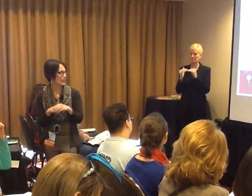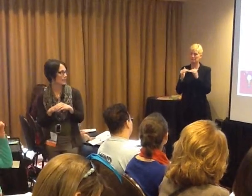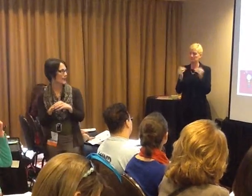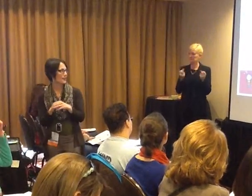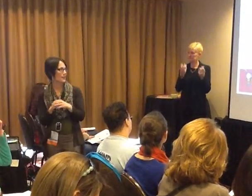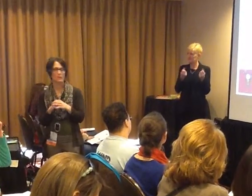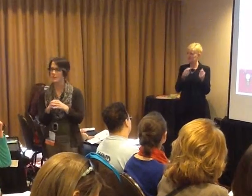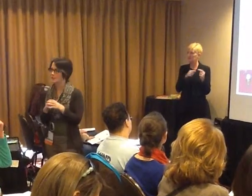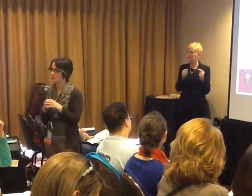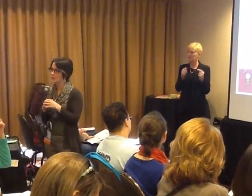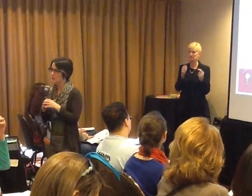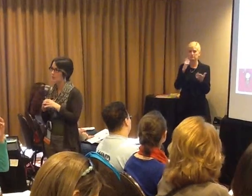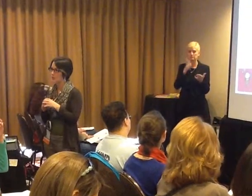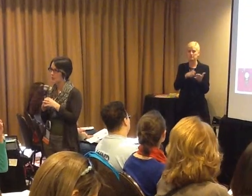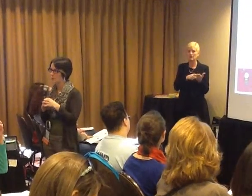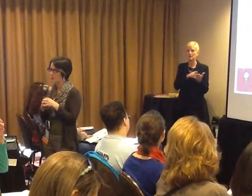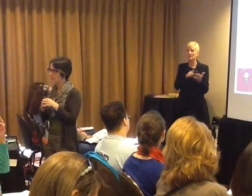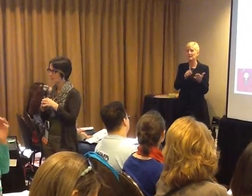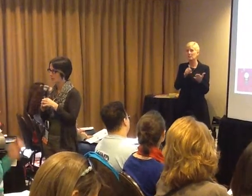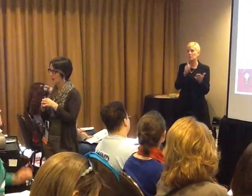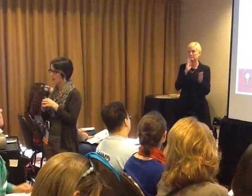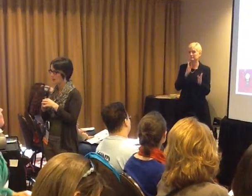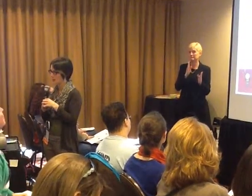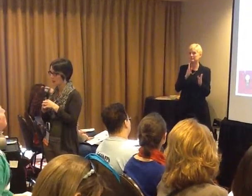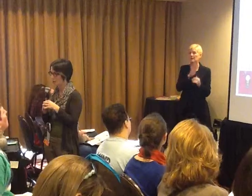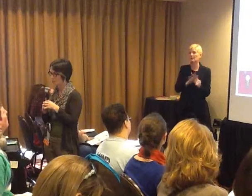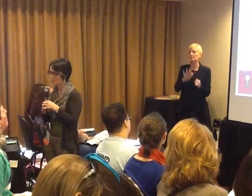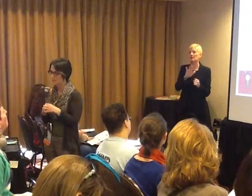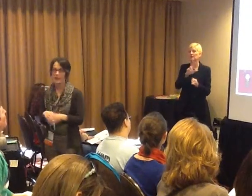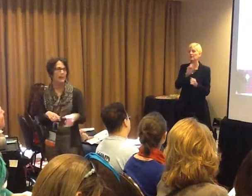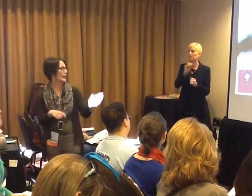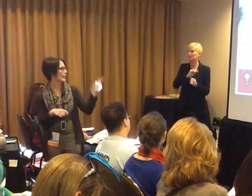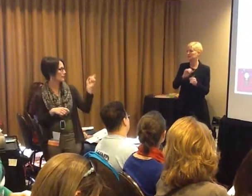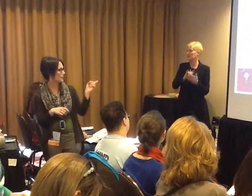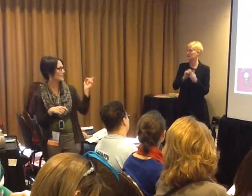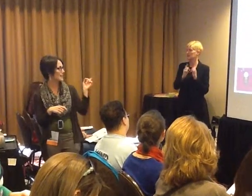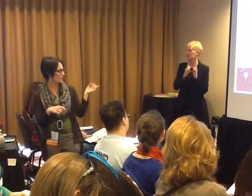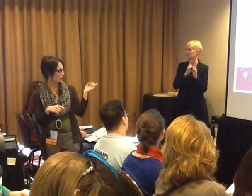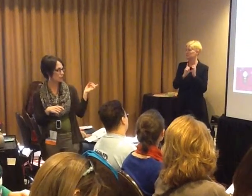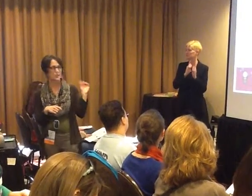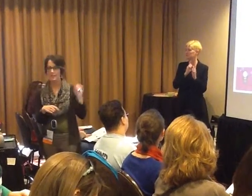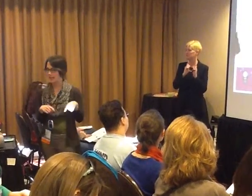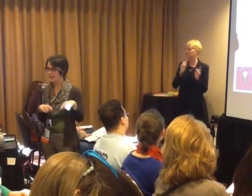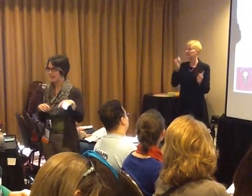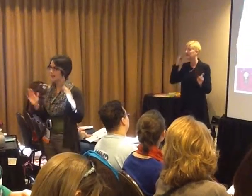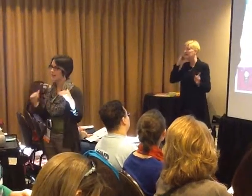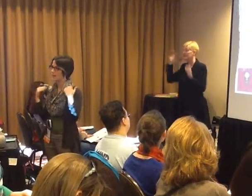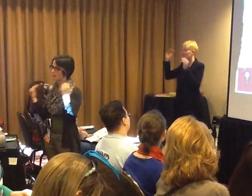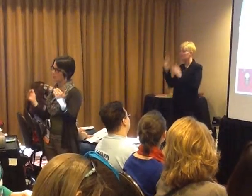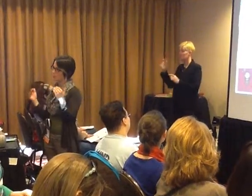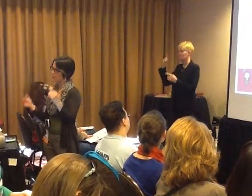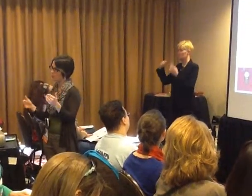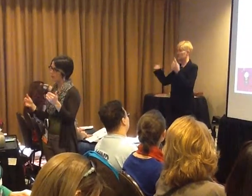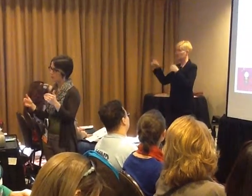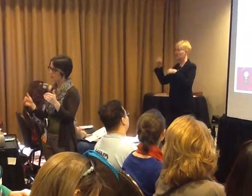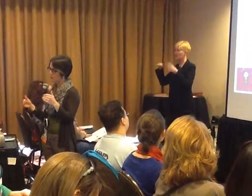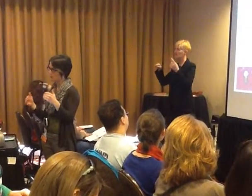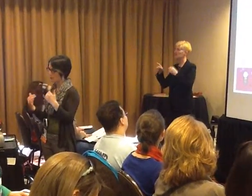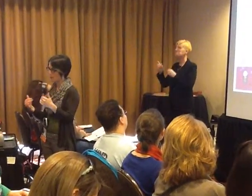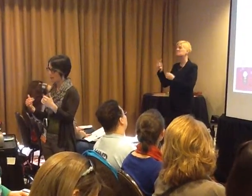to identify that they would attend to about 30% of that discussion. If the teacher was signing, it upped to